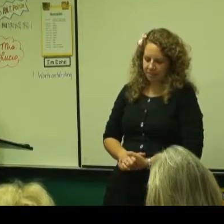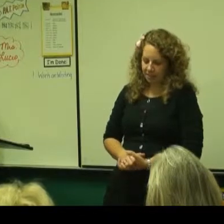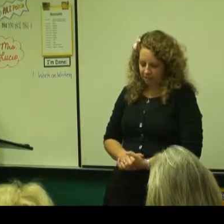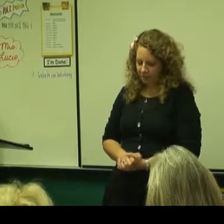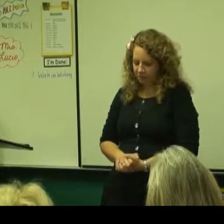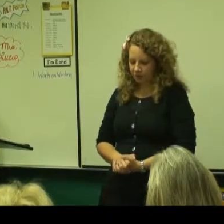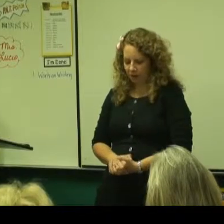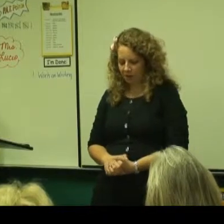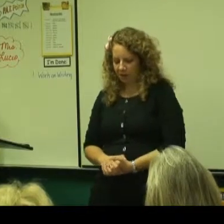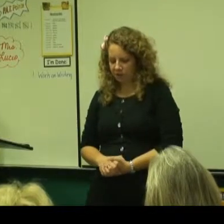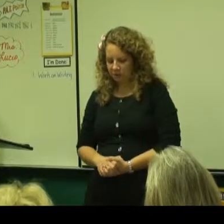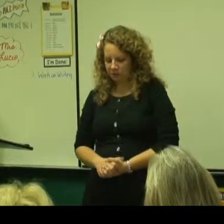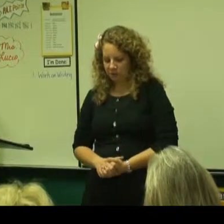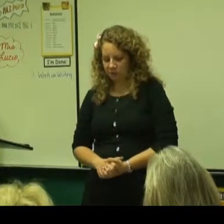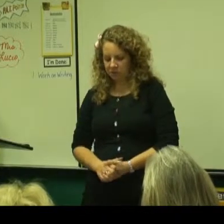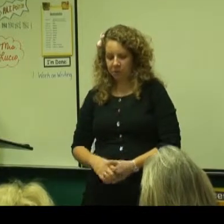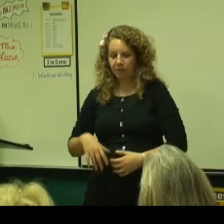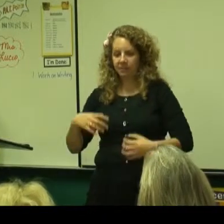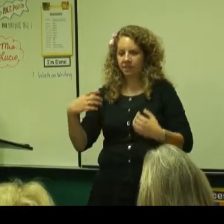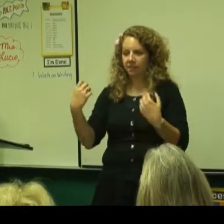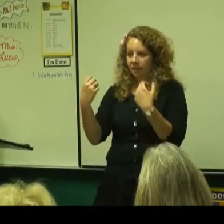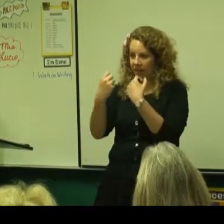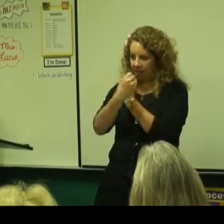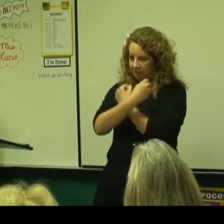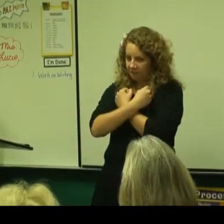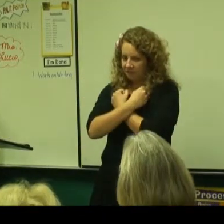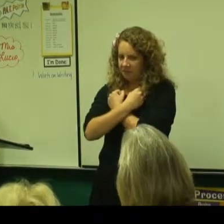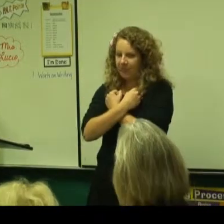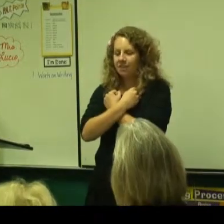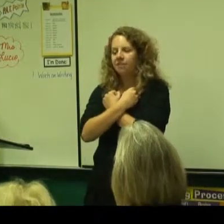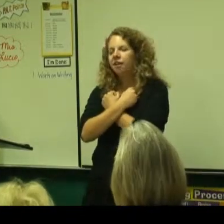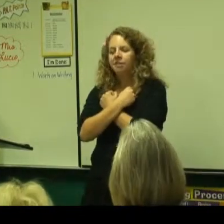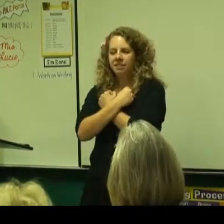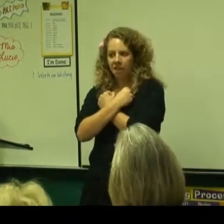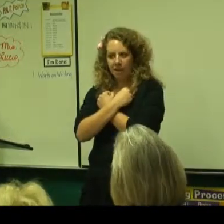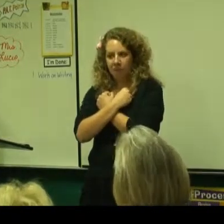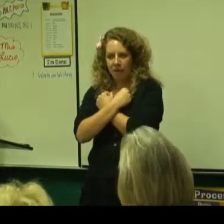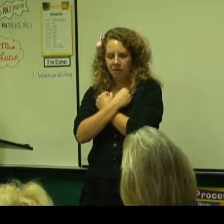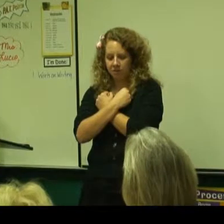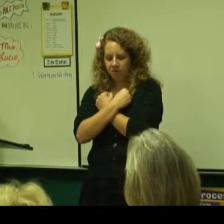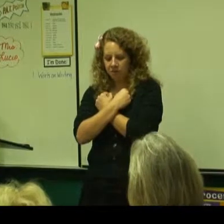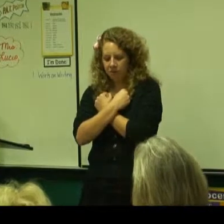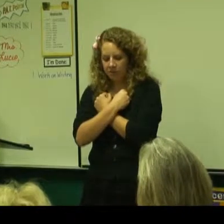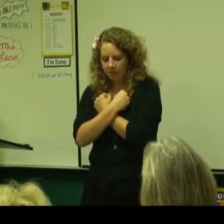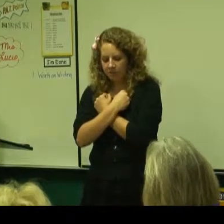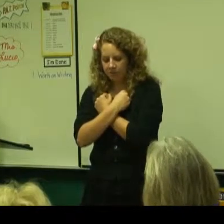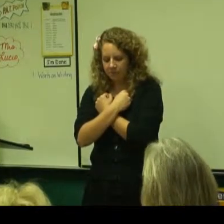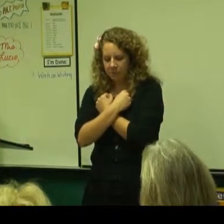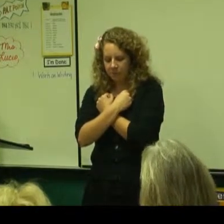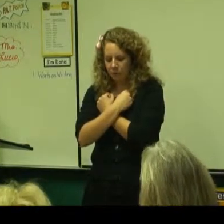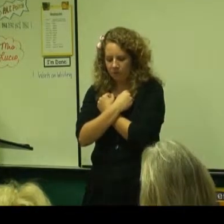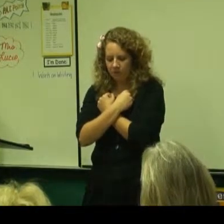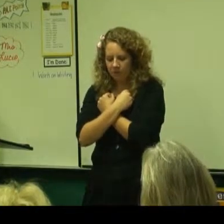love after all matters most. So I said love itself matters. Important,